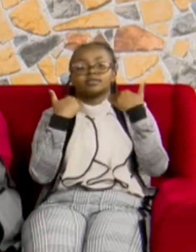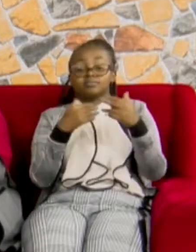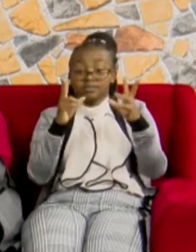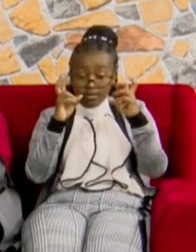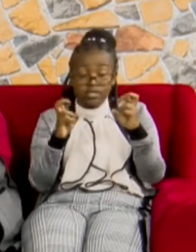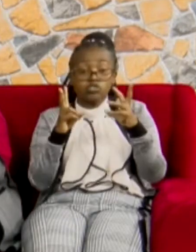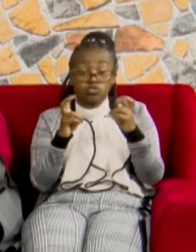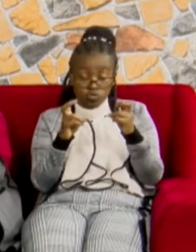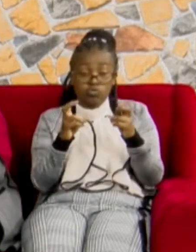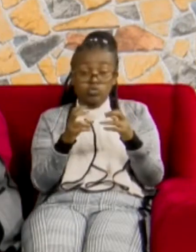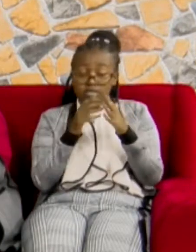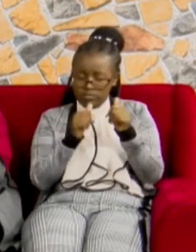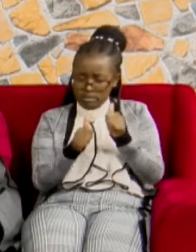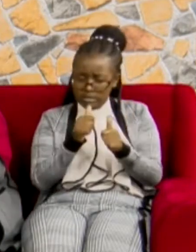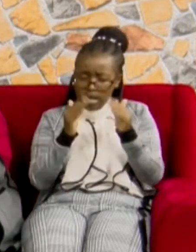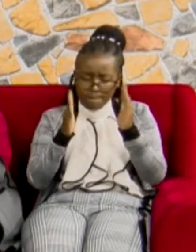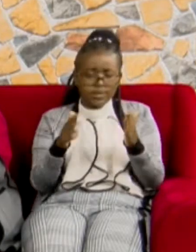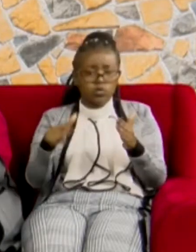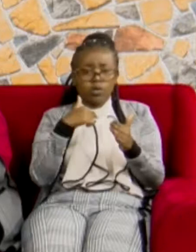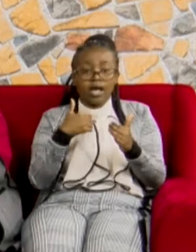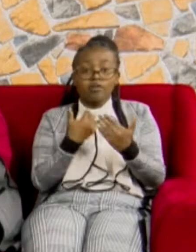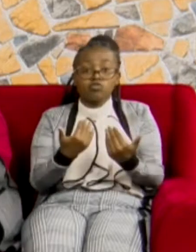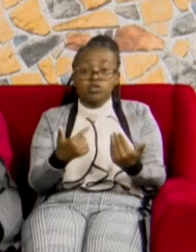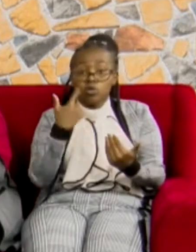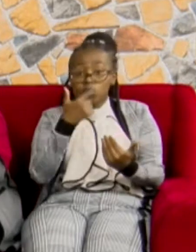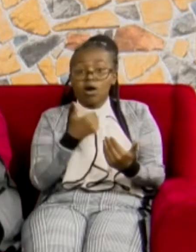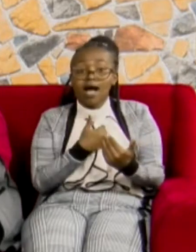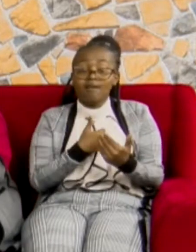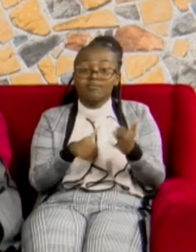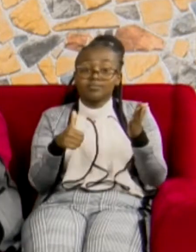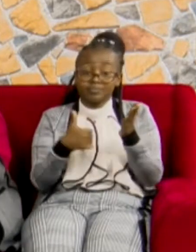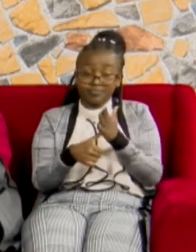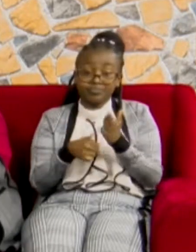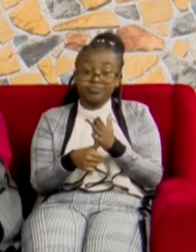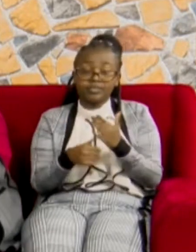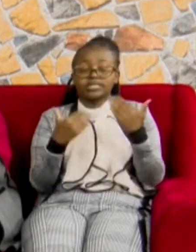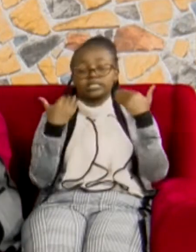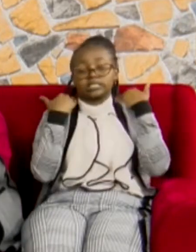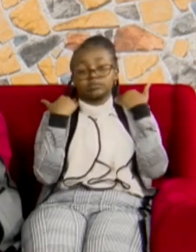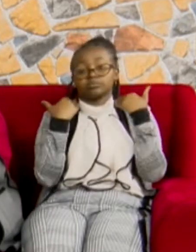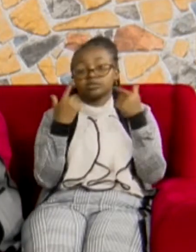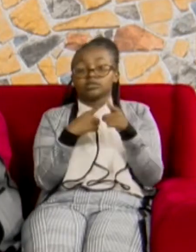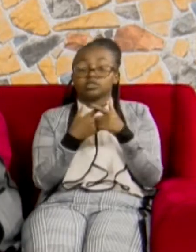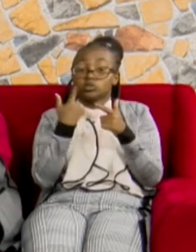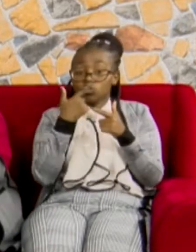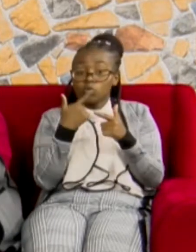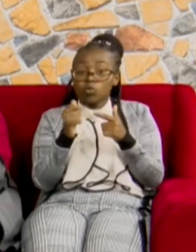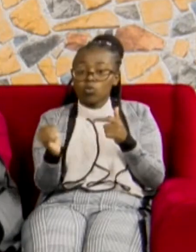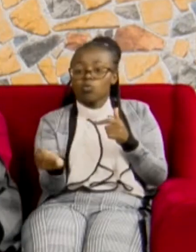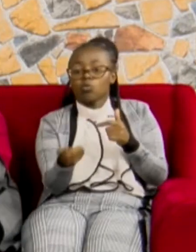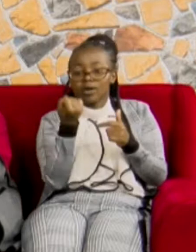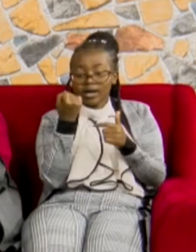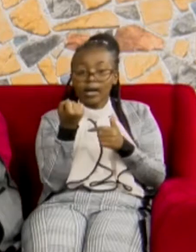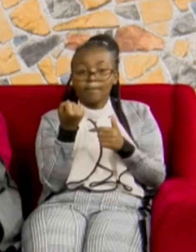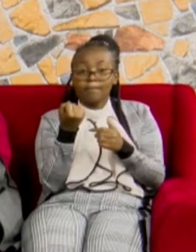issue. And so we have children who have difficulty falling asleep, and then there are those who wake up in the